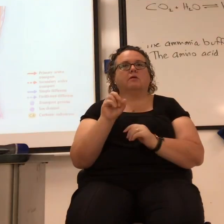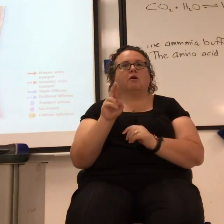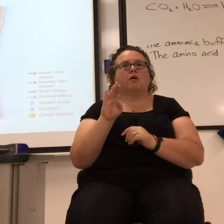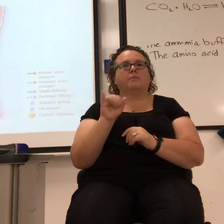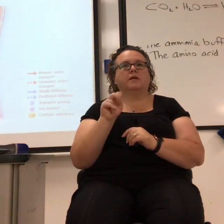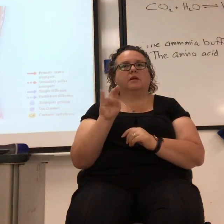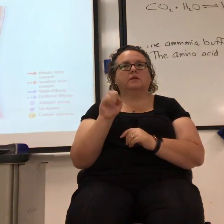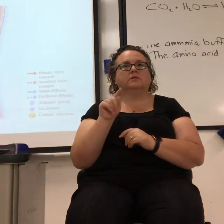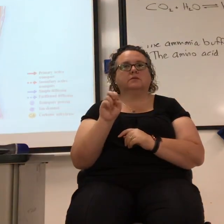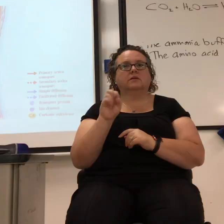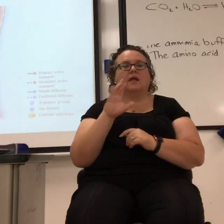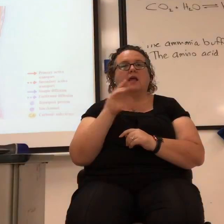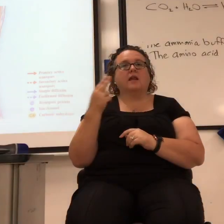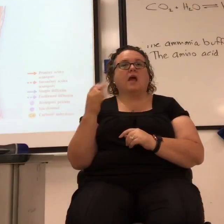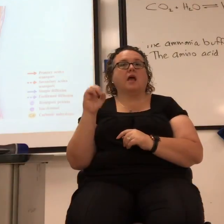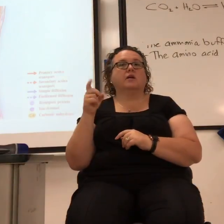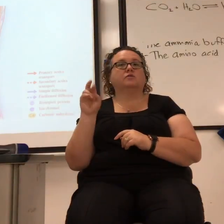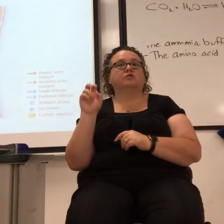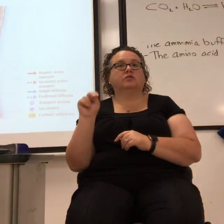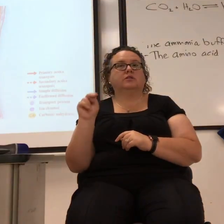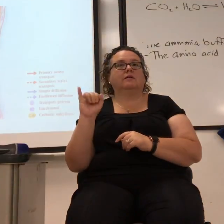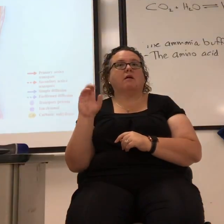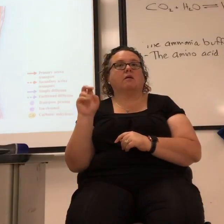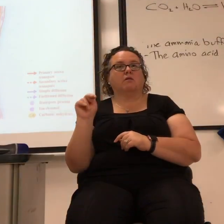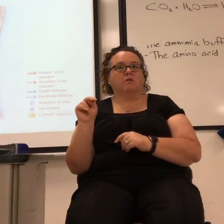and a hydrogen ion.